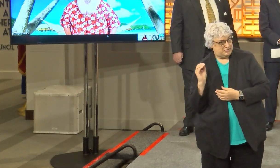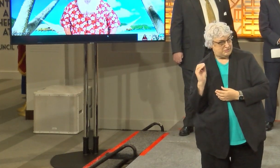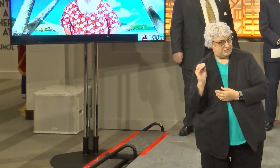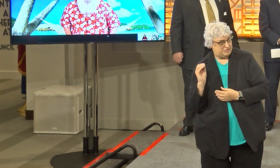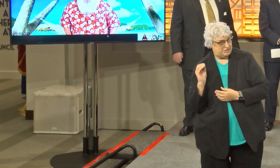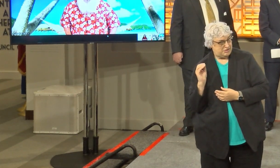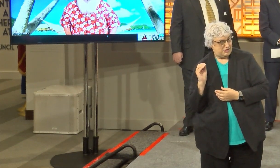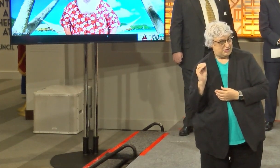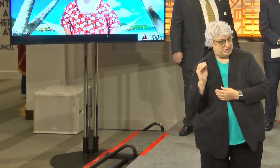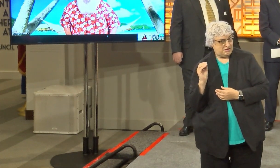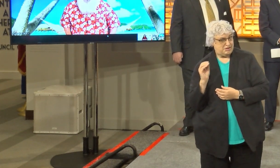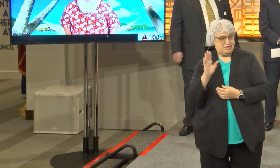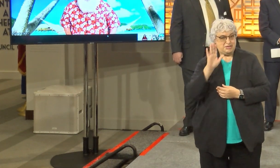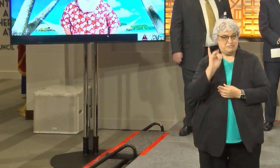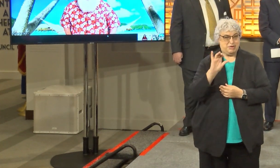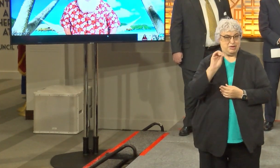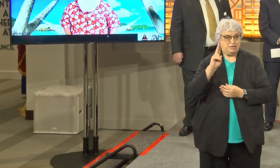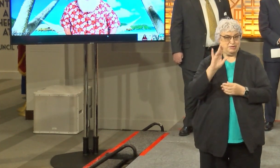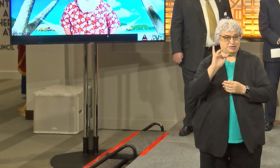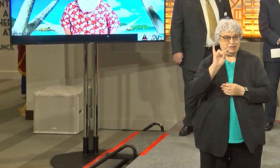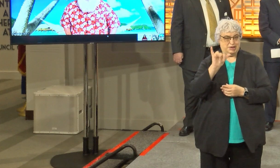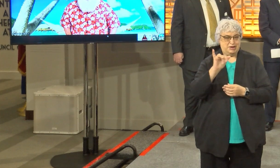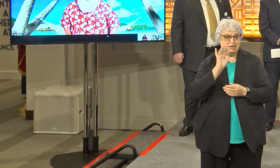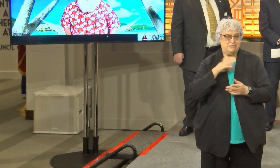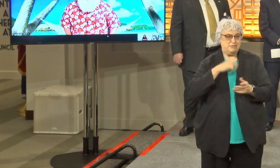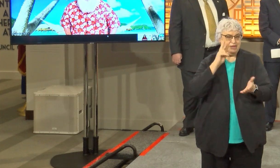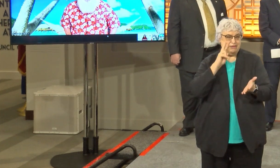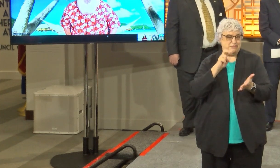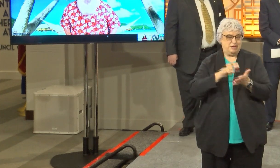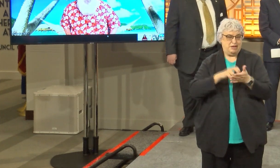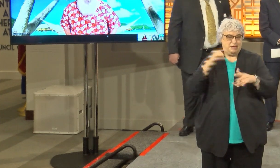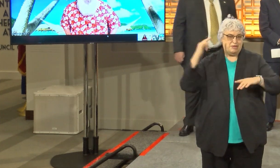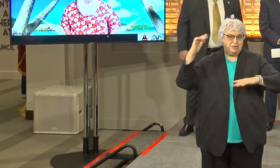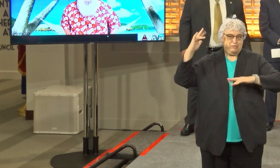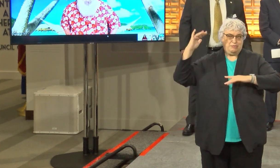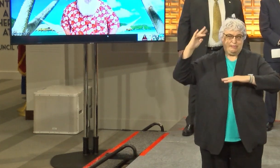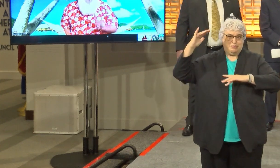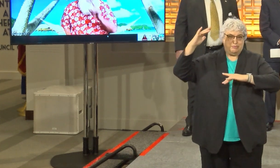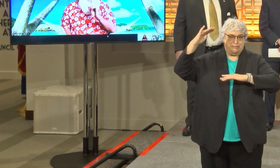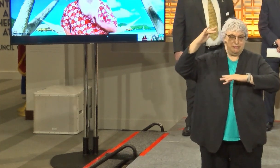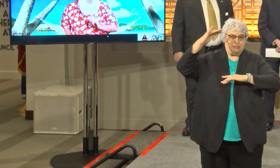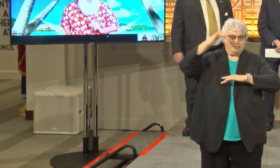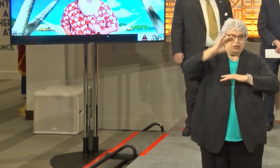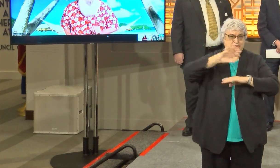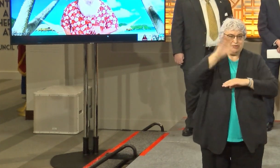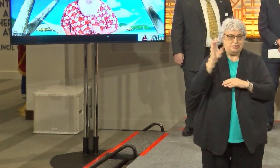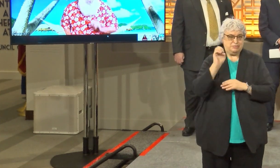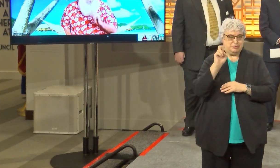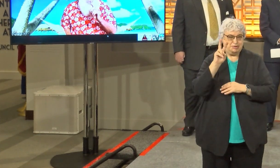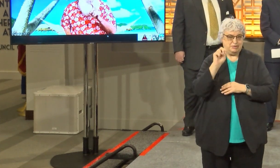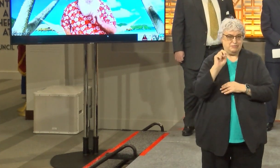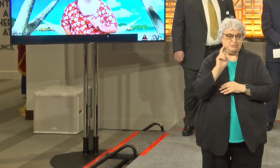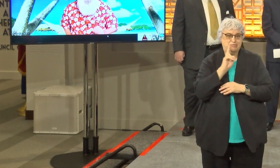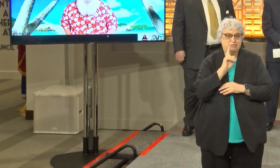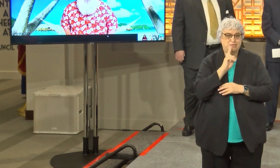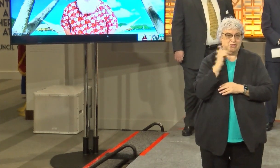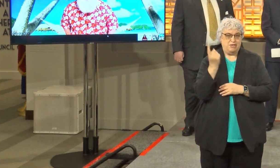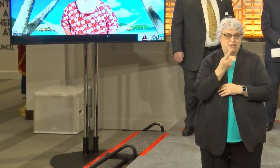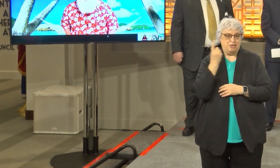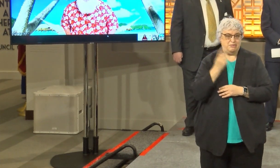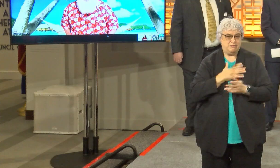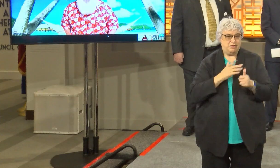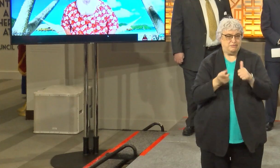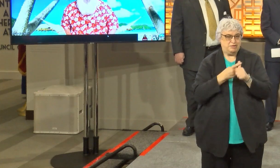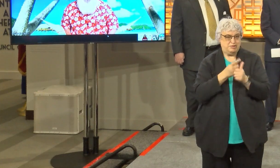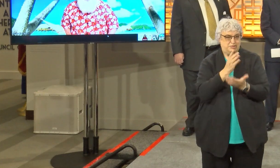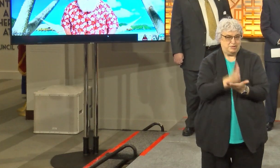the Bayou City is my favorite place to fly on Christmas Eve. As a matter of fact, Houston is always my